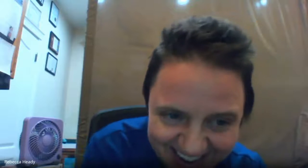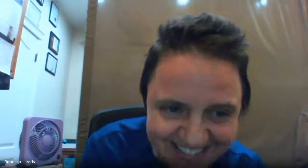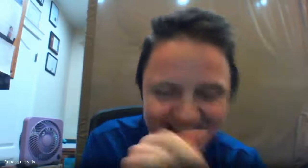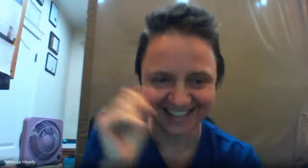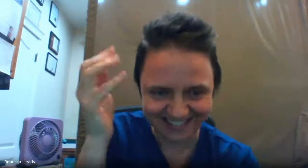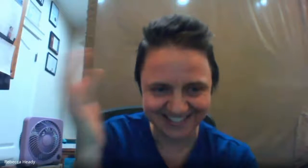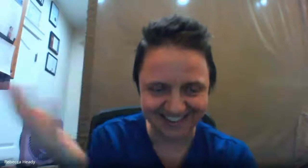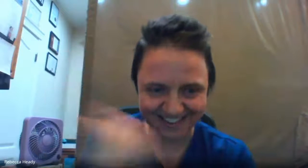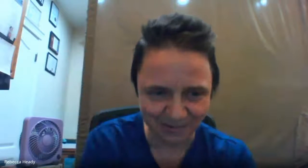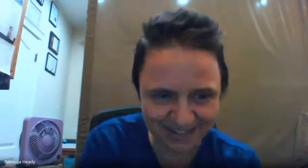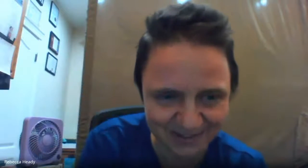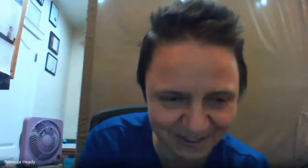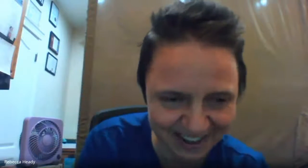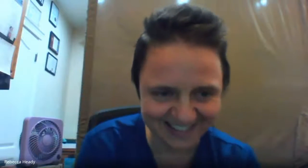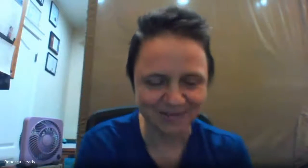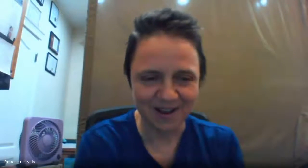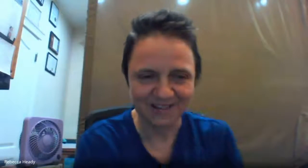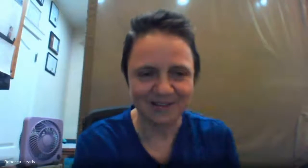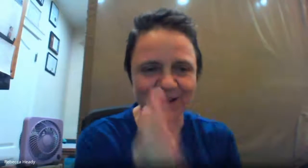Jessica. Duh, that's the one I shouldn't forget. Jessica.